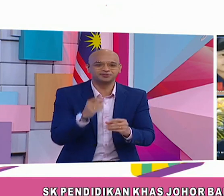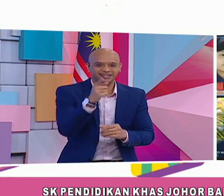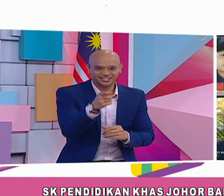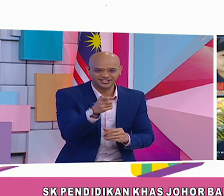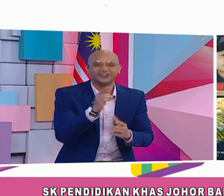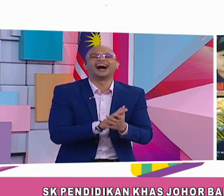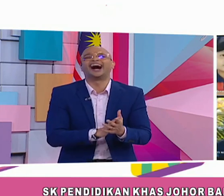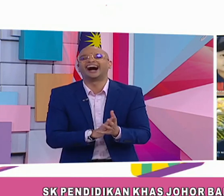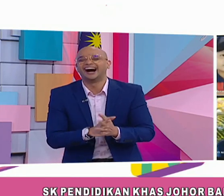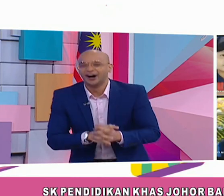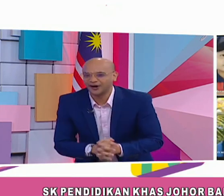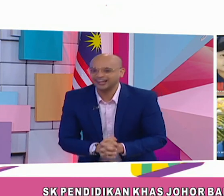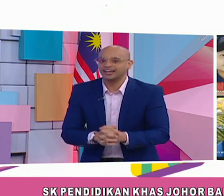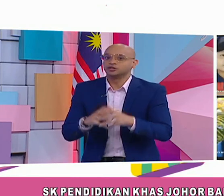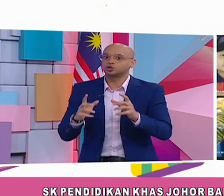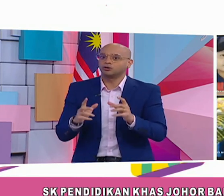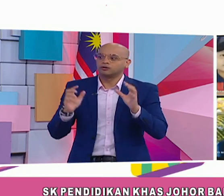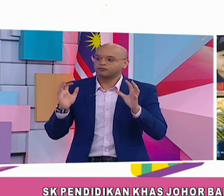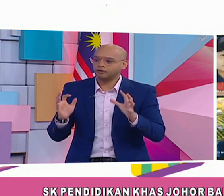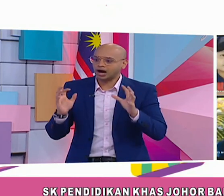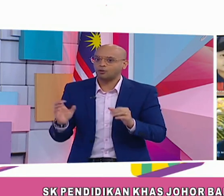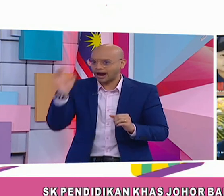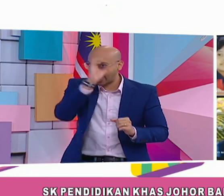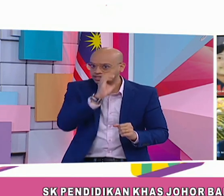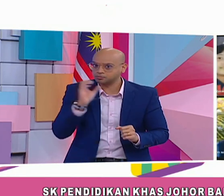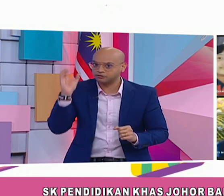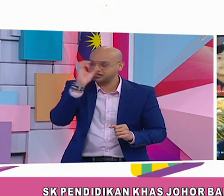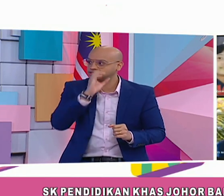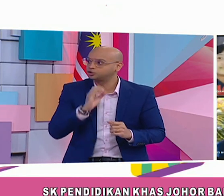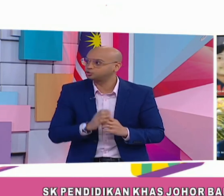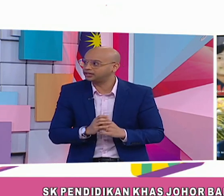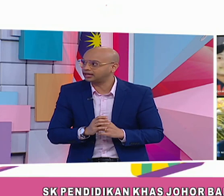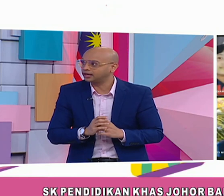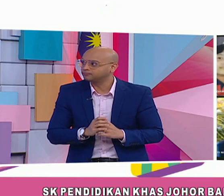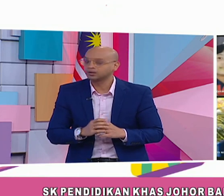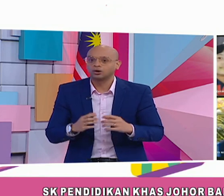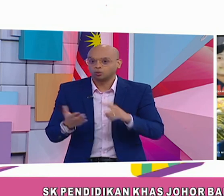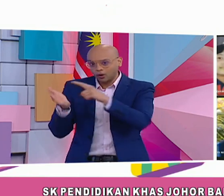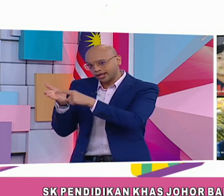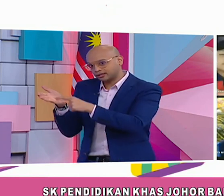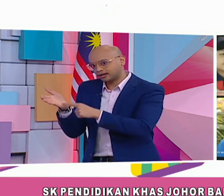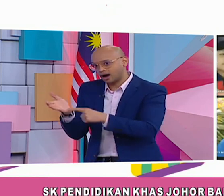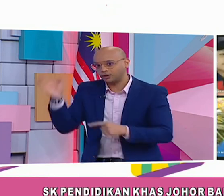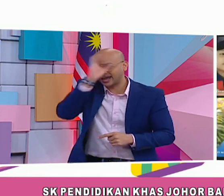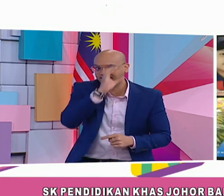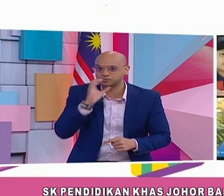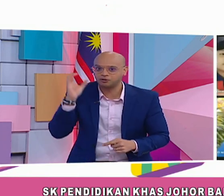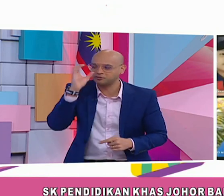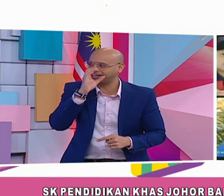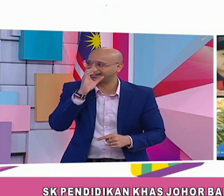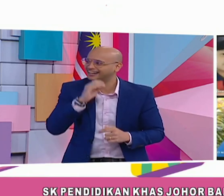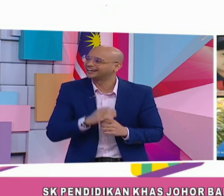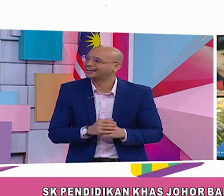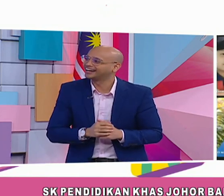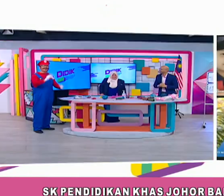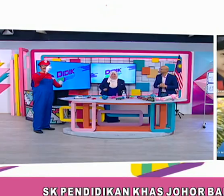Nice to meet you. Okay. So for our exploration today, what are we